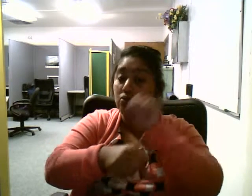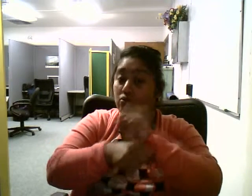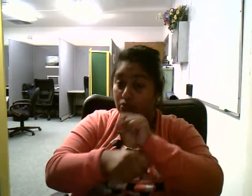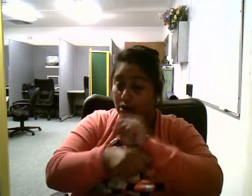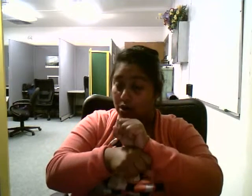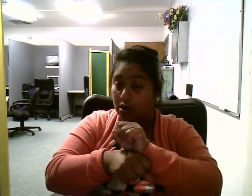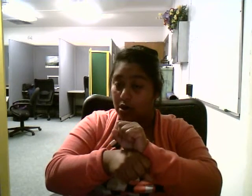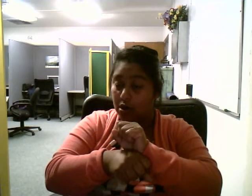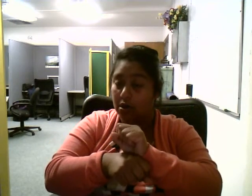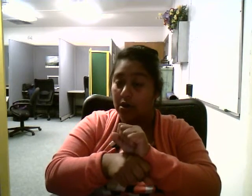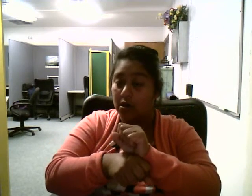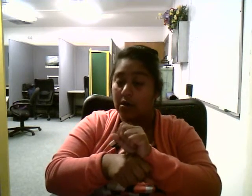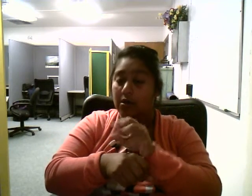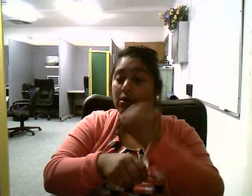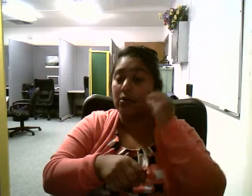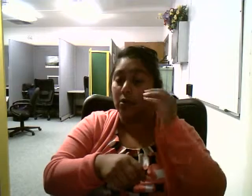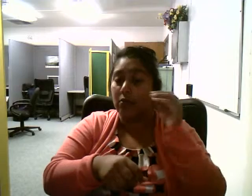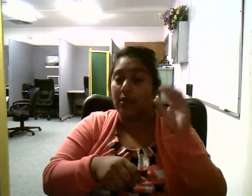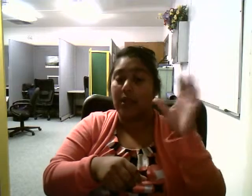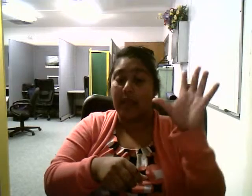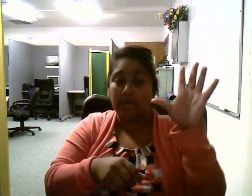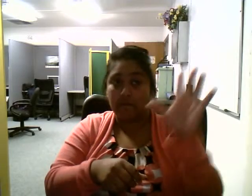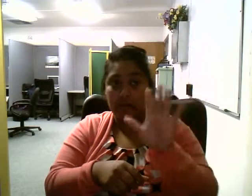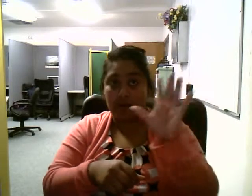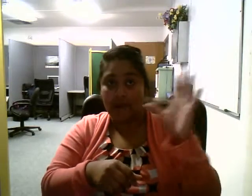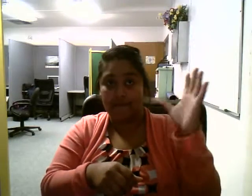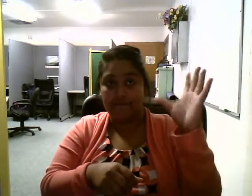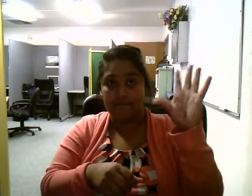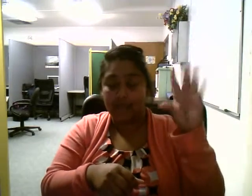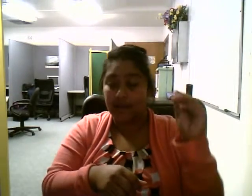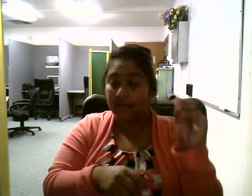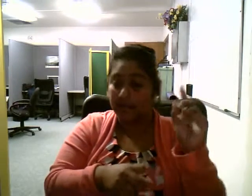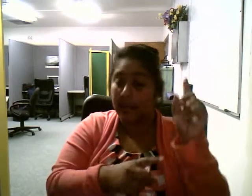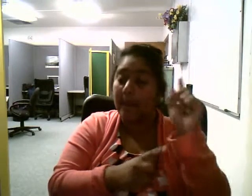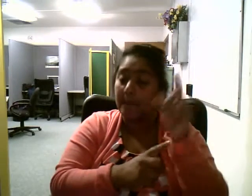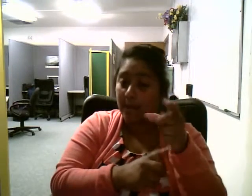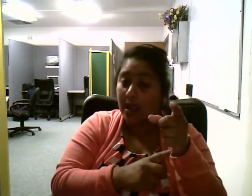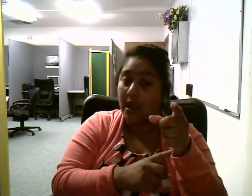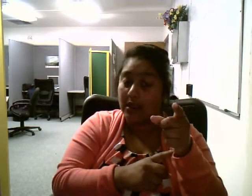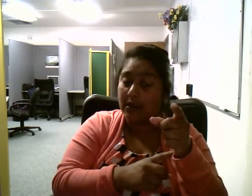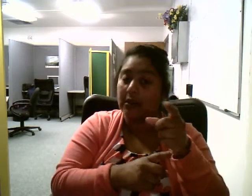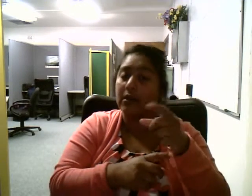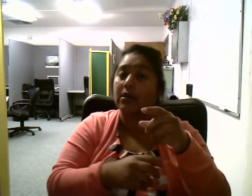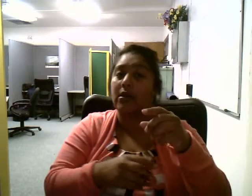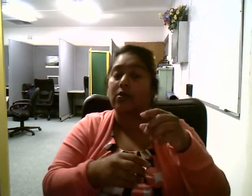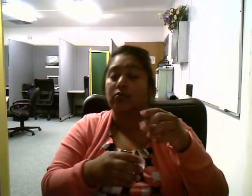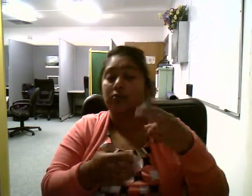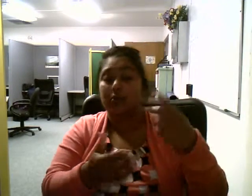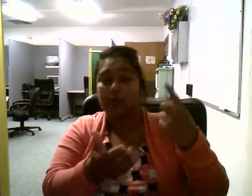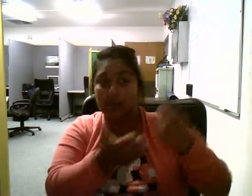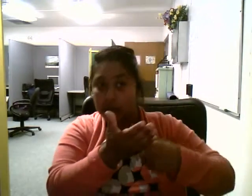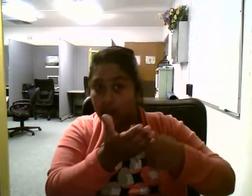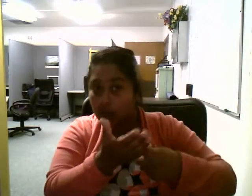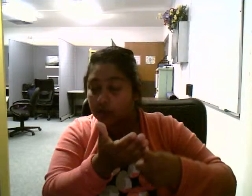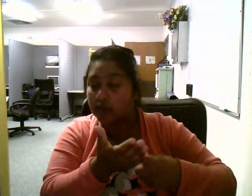50 minutes to work through some problems, to work through some discussion time, to do some group work, to do